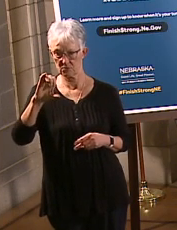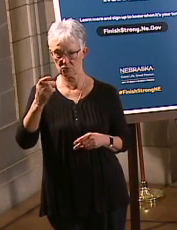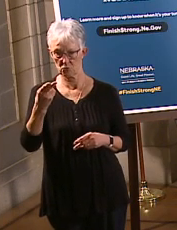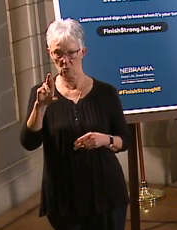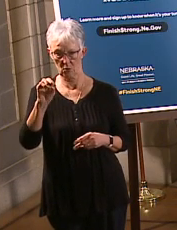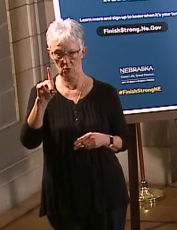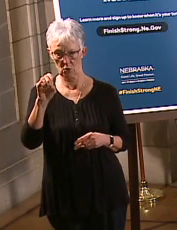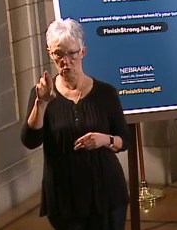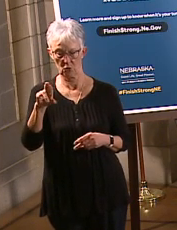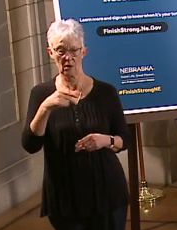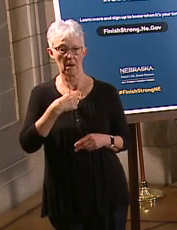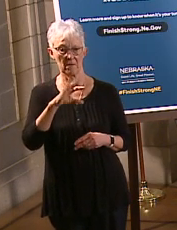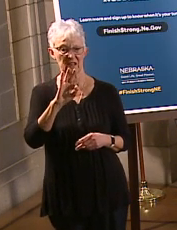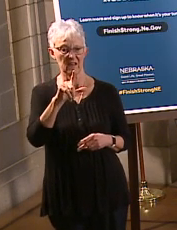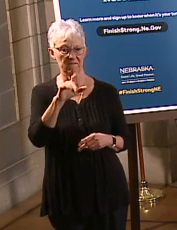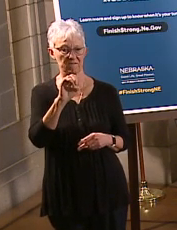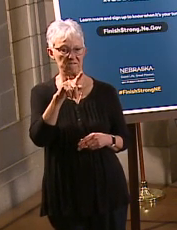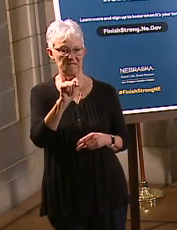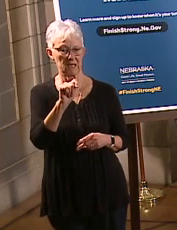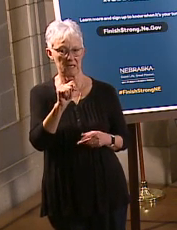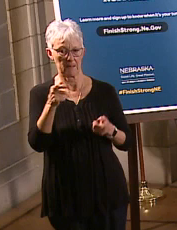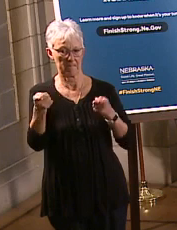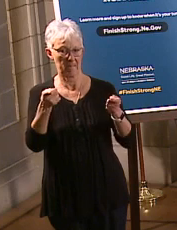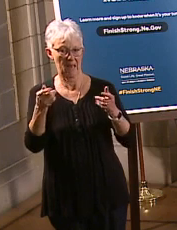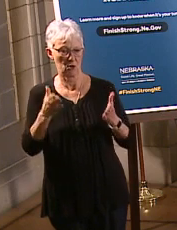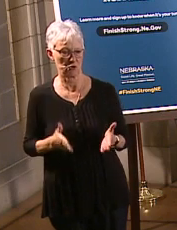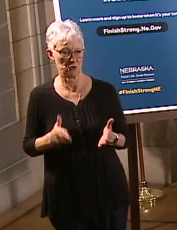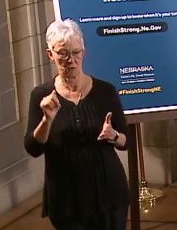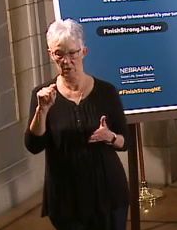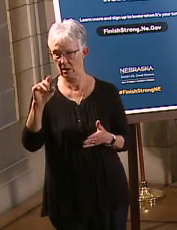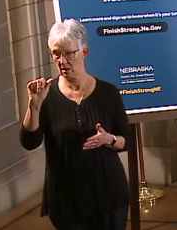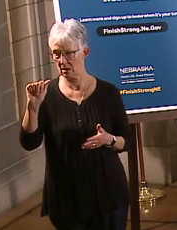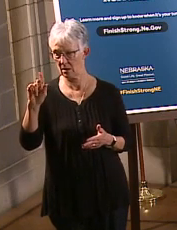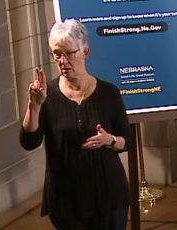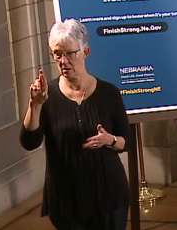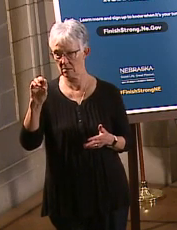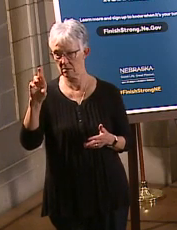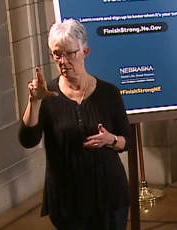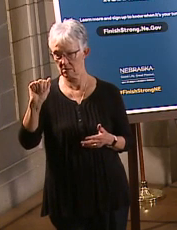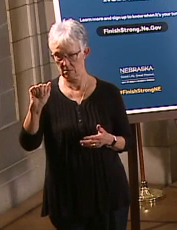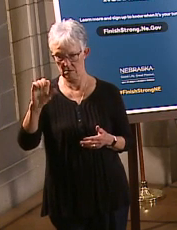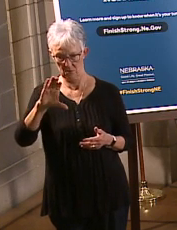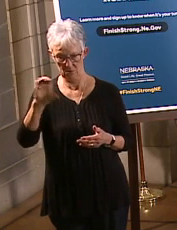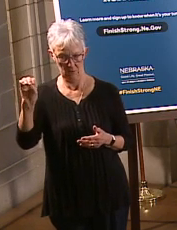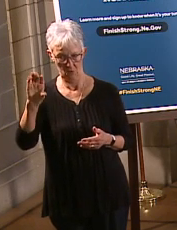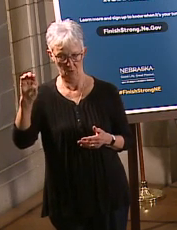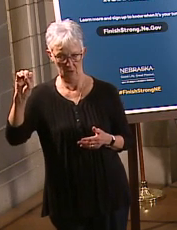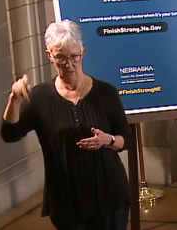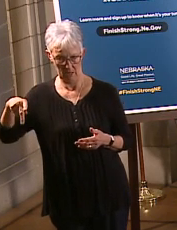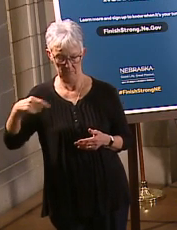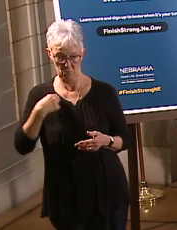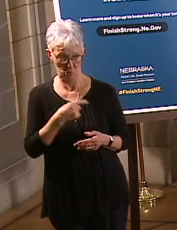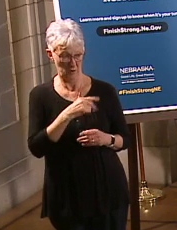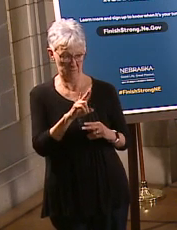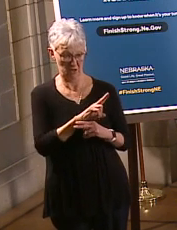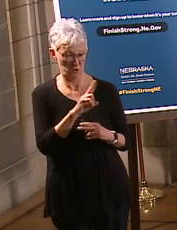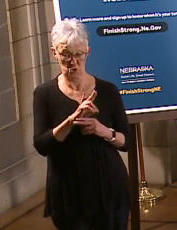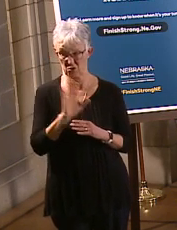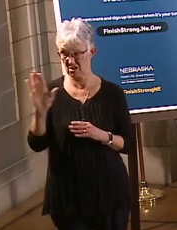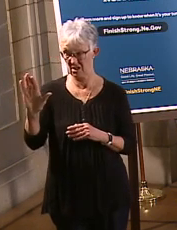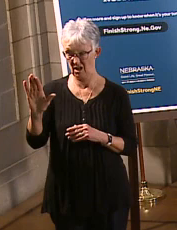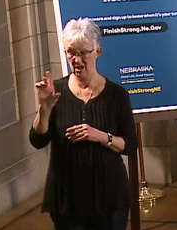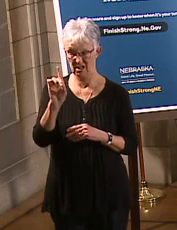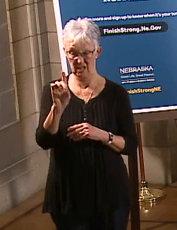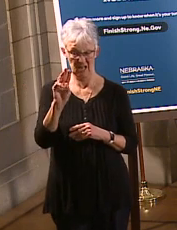Cooperative Elevator Company. Aurora Cooperative has been using the Nebraska DMV e-fleet services